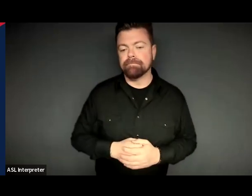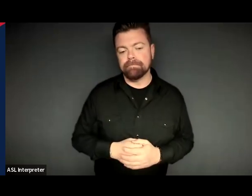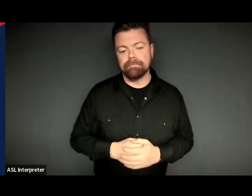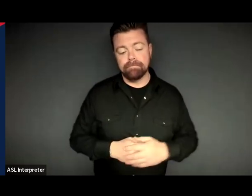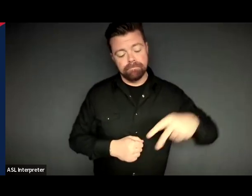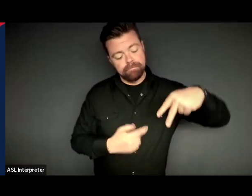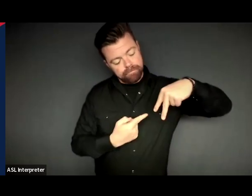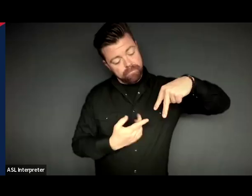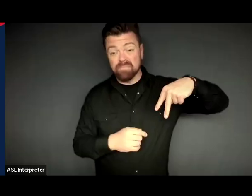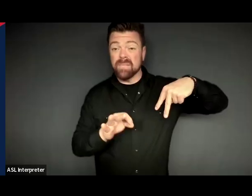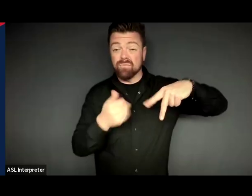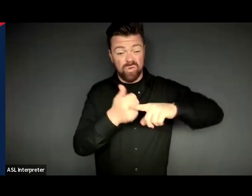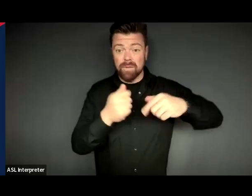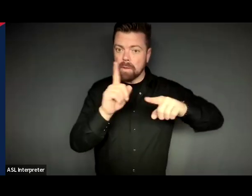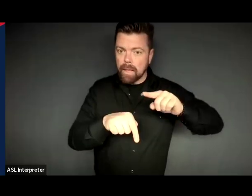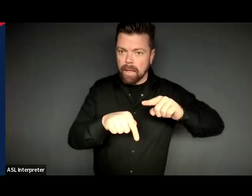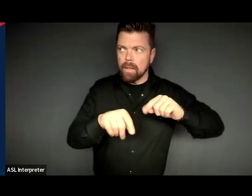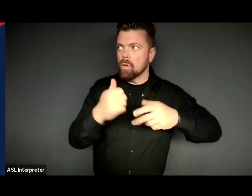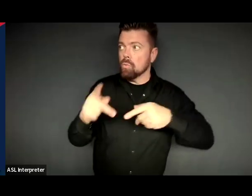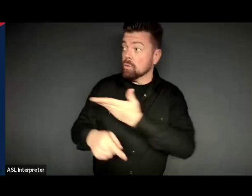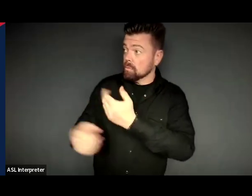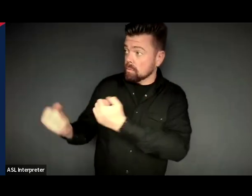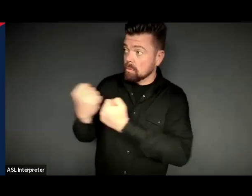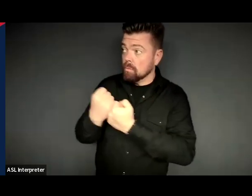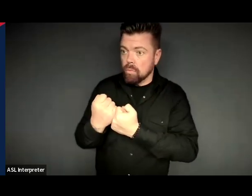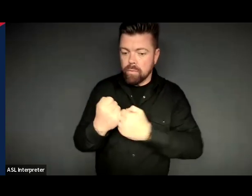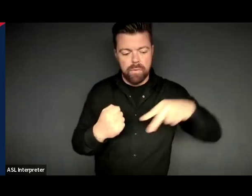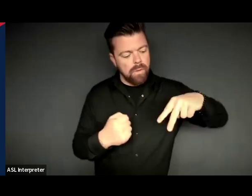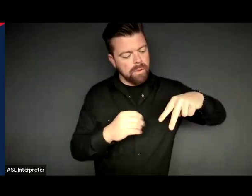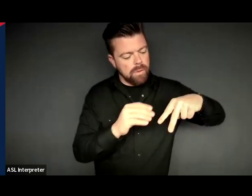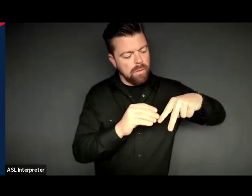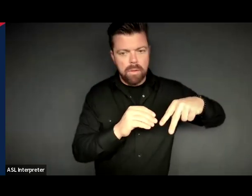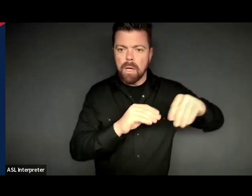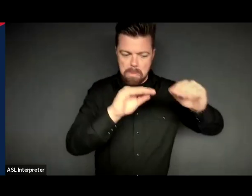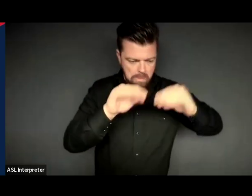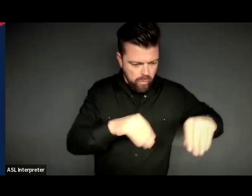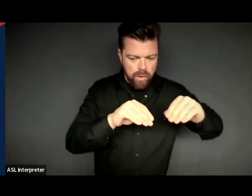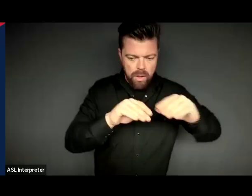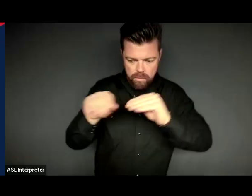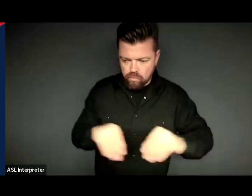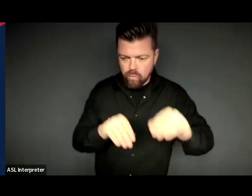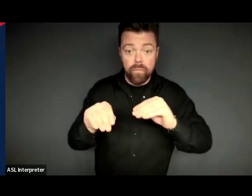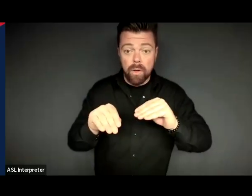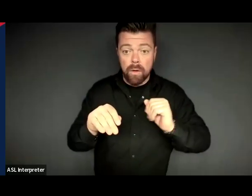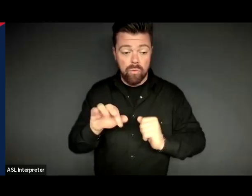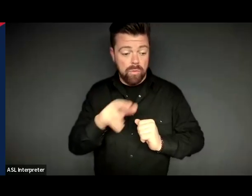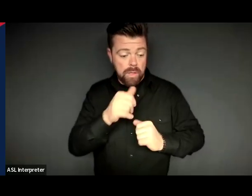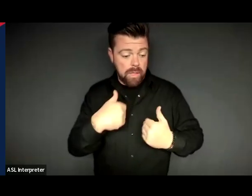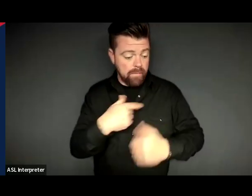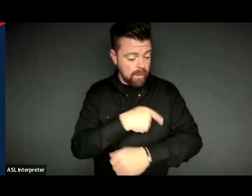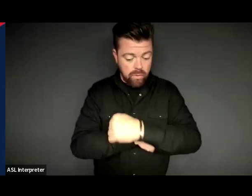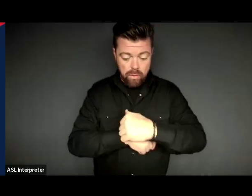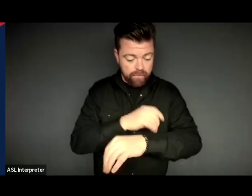can't do it yourself, you have to get somebody else to move your legs for you and your arms if you don't have arm function. So it can be a